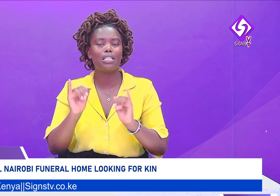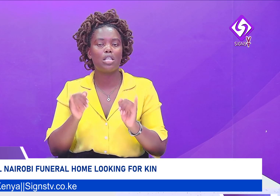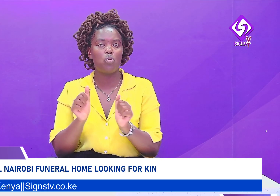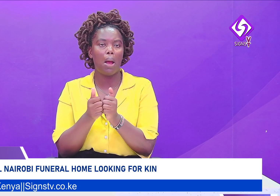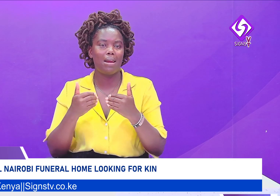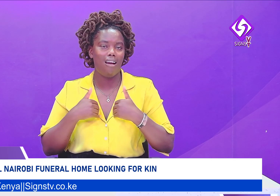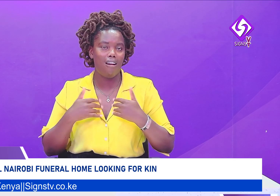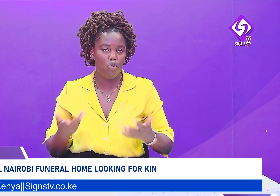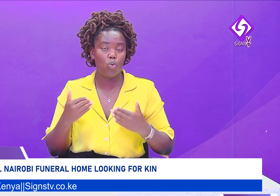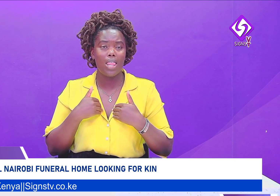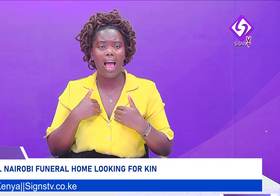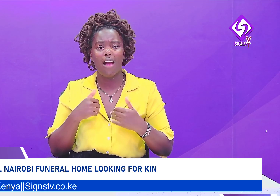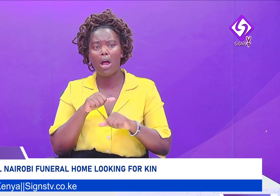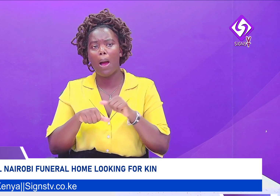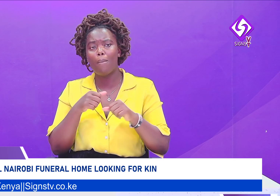On to our third news item.